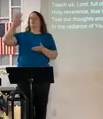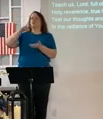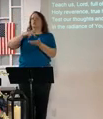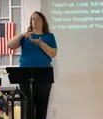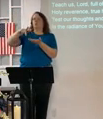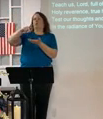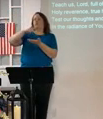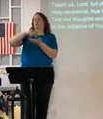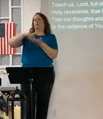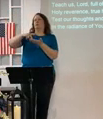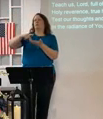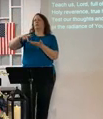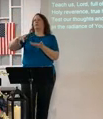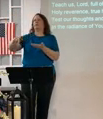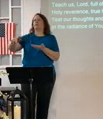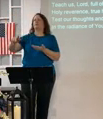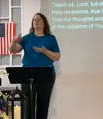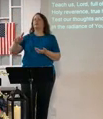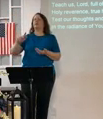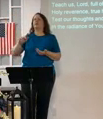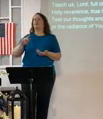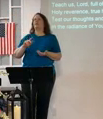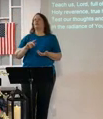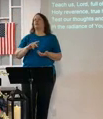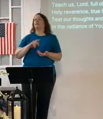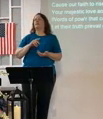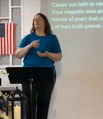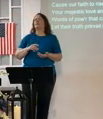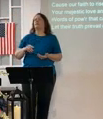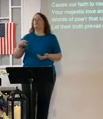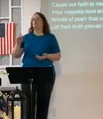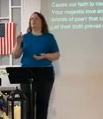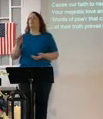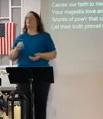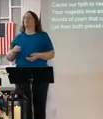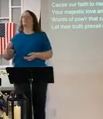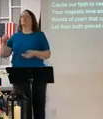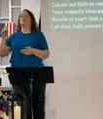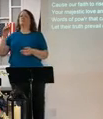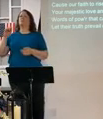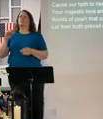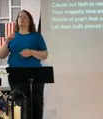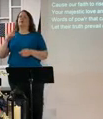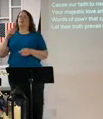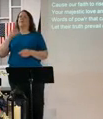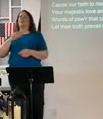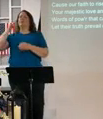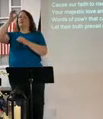Our faith too.